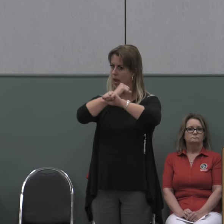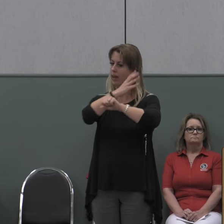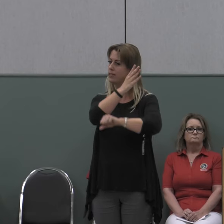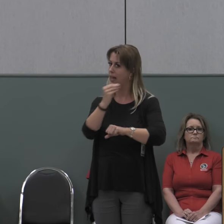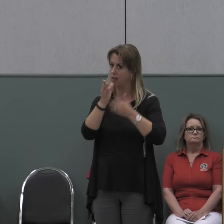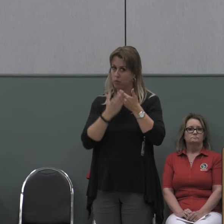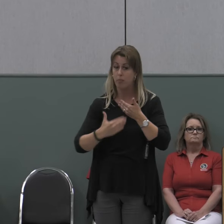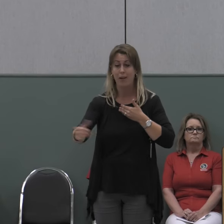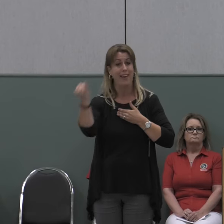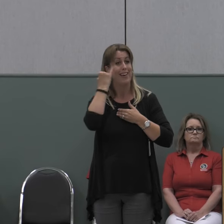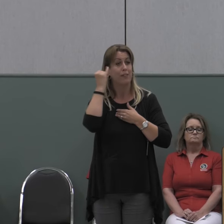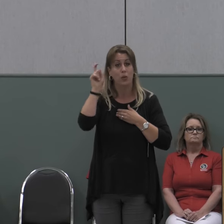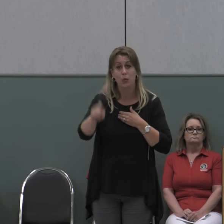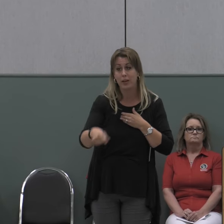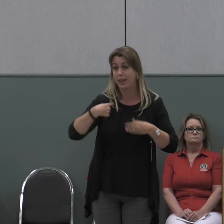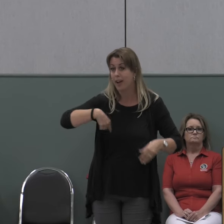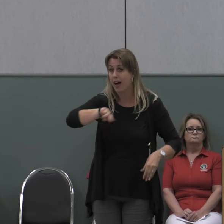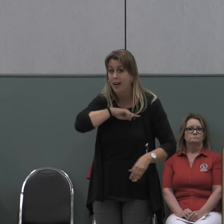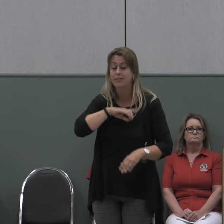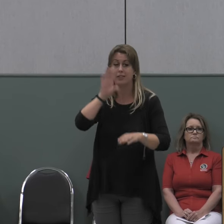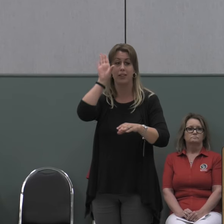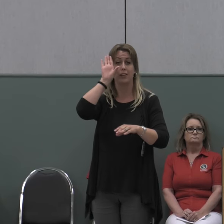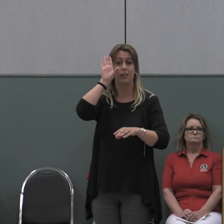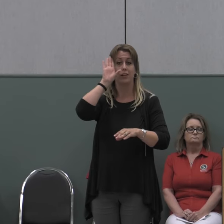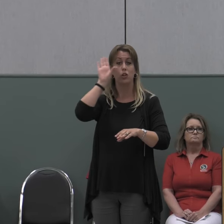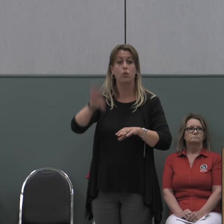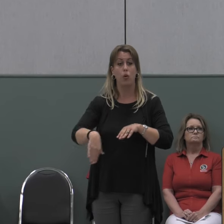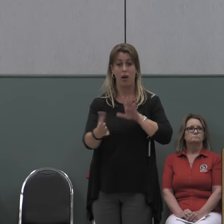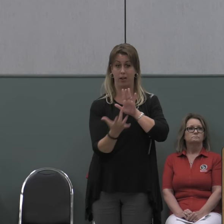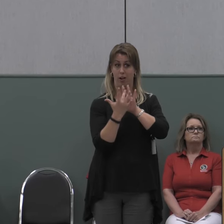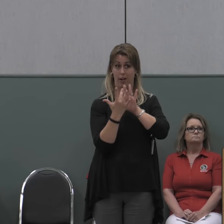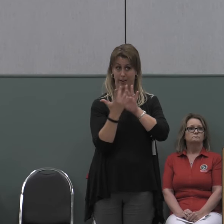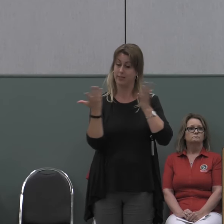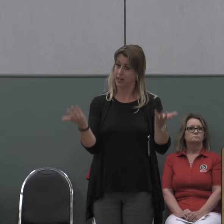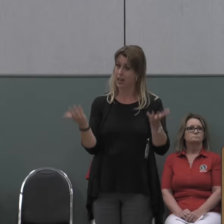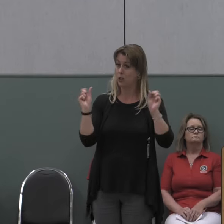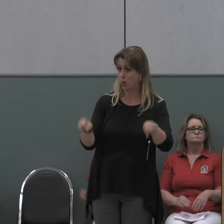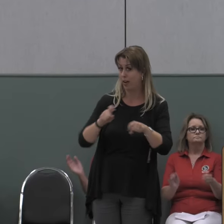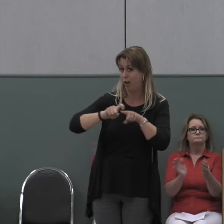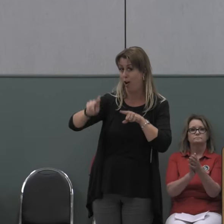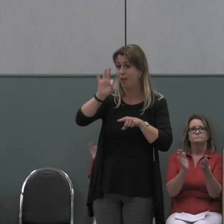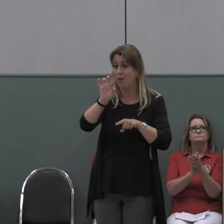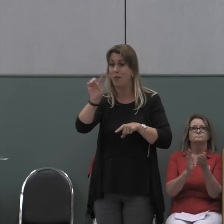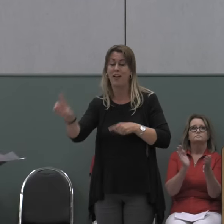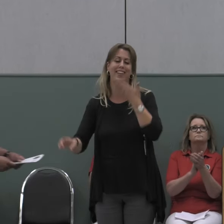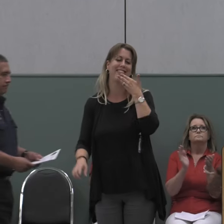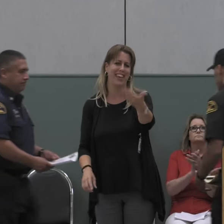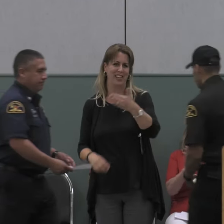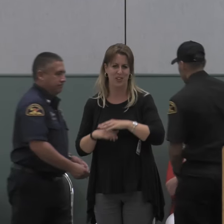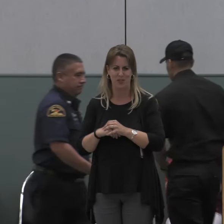us, you know how to get a hold of us, and ultimately, call 911. Thank you.